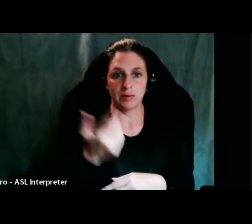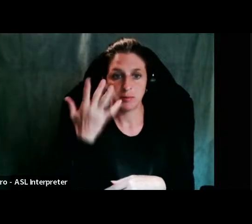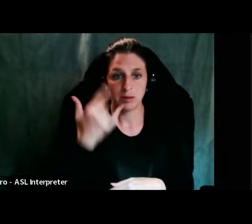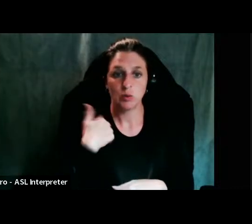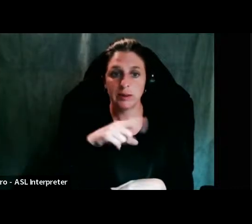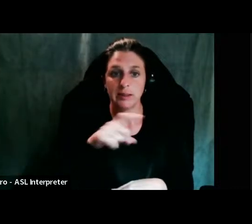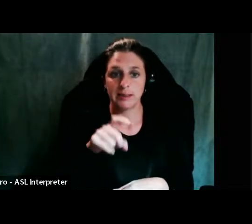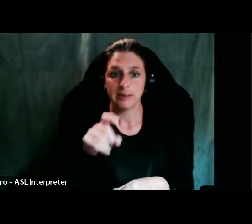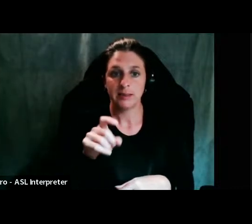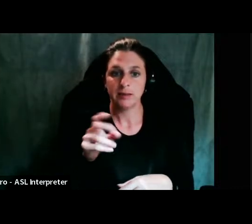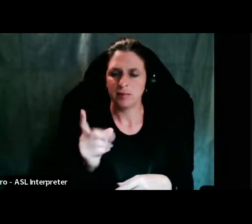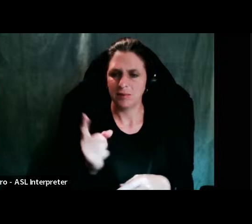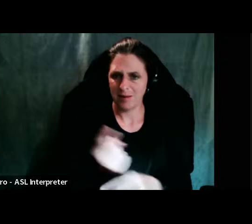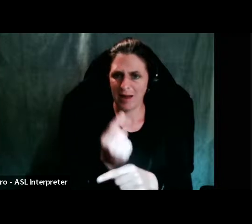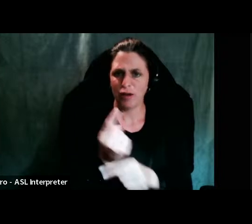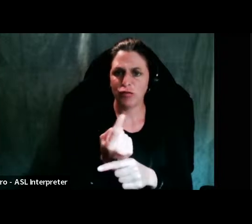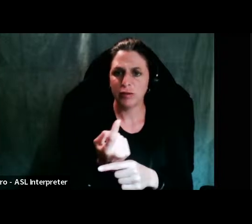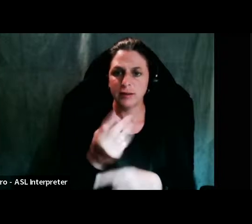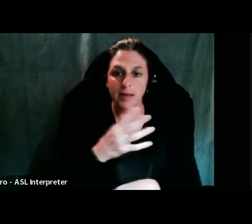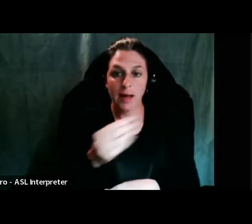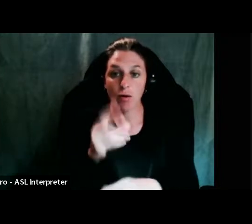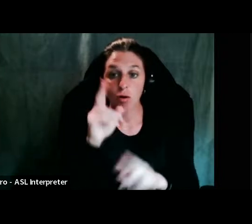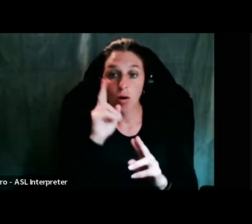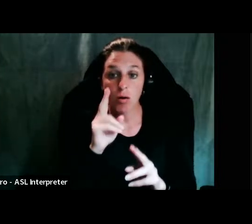what's happening.